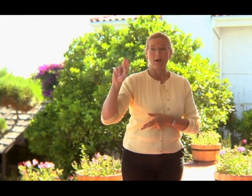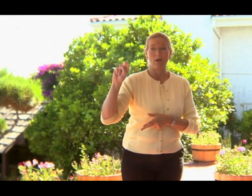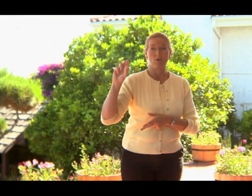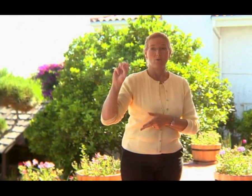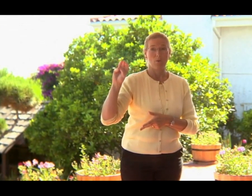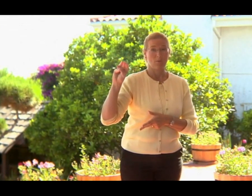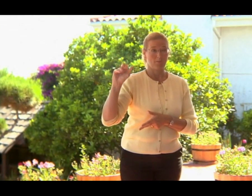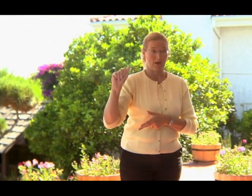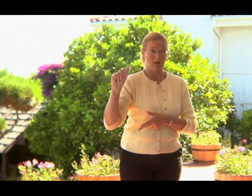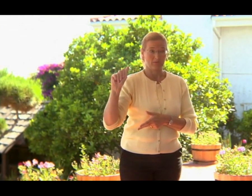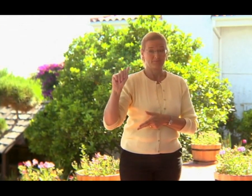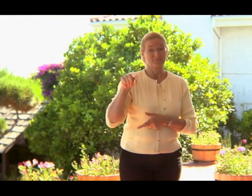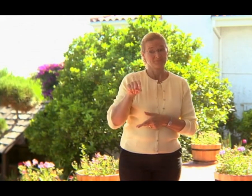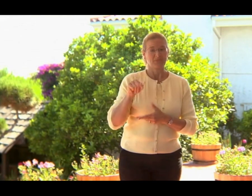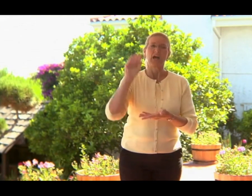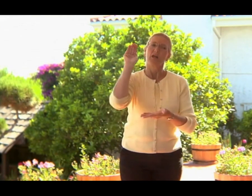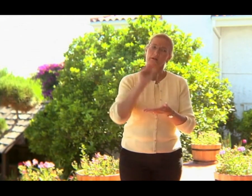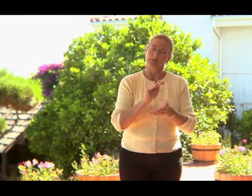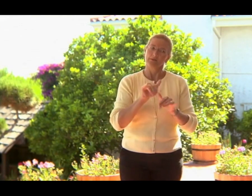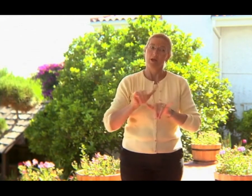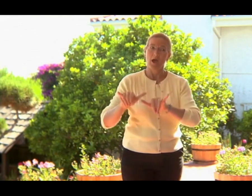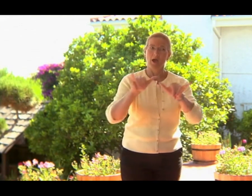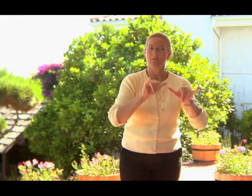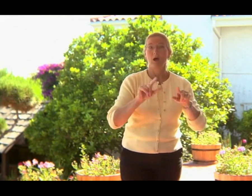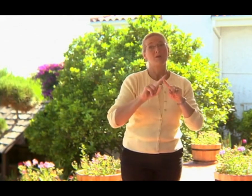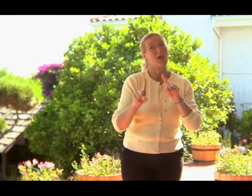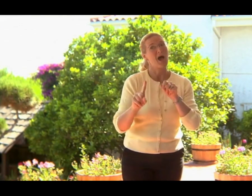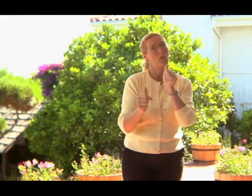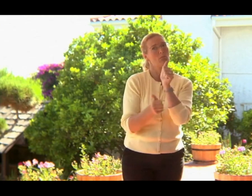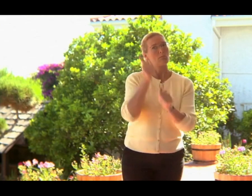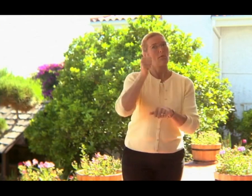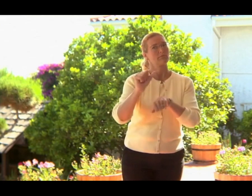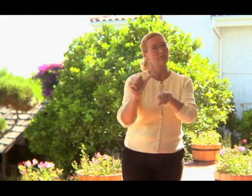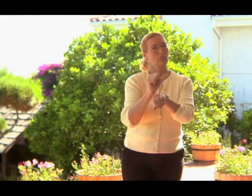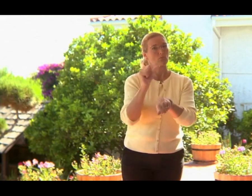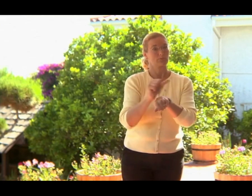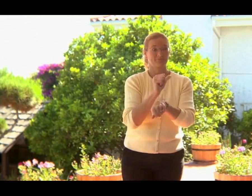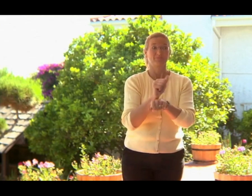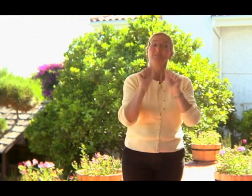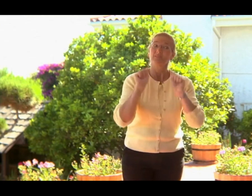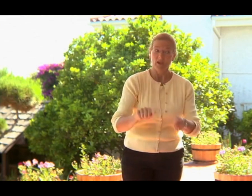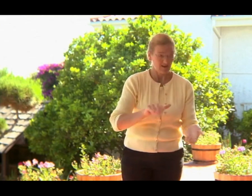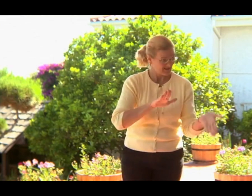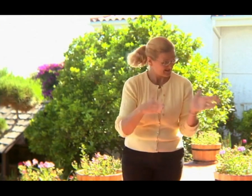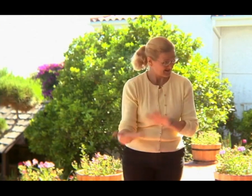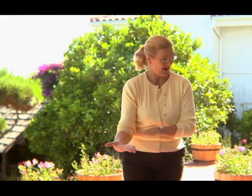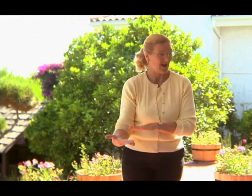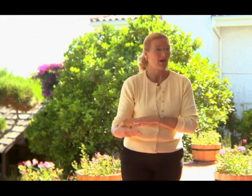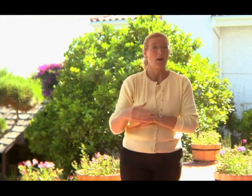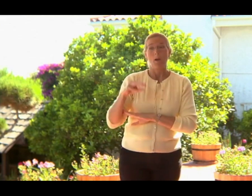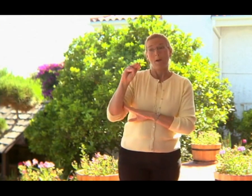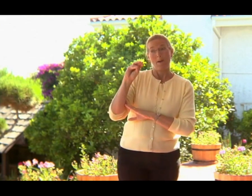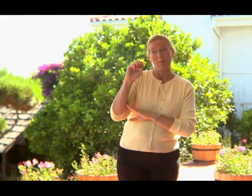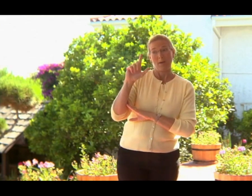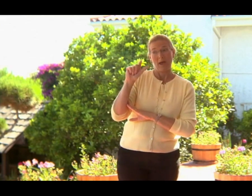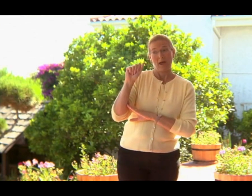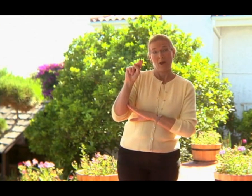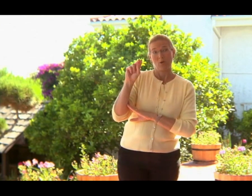melanoma. It is the least common kind of skin cancer, but it is the kind that is most likely to kill you.